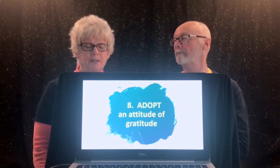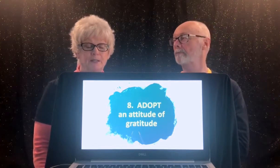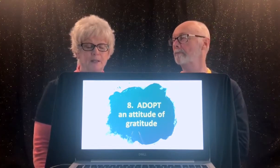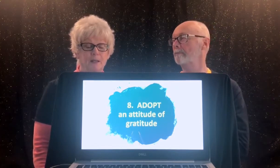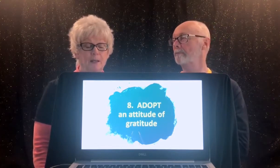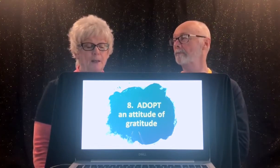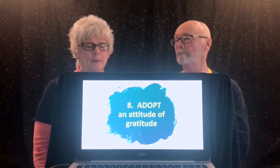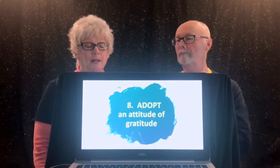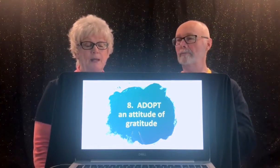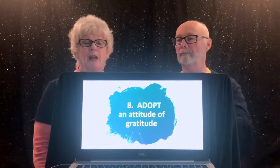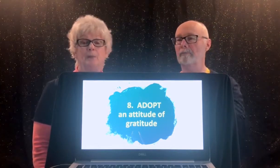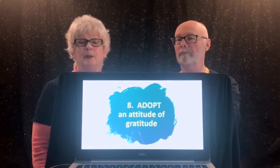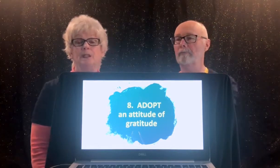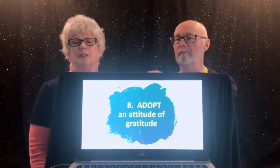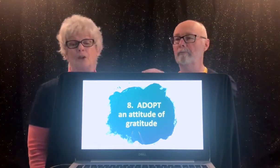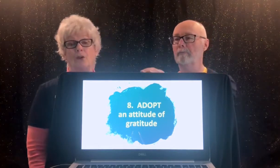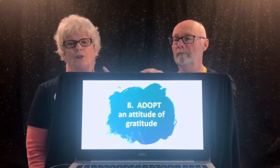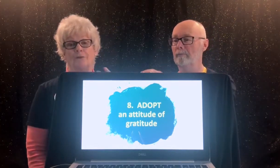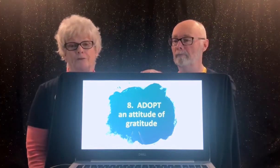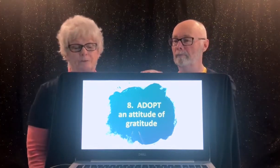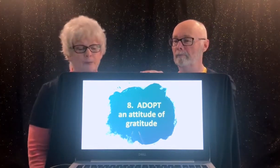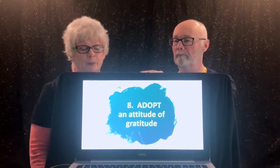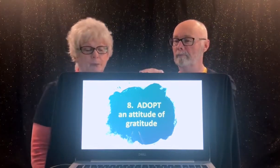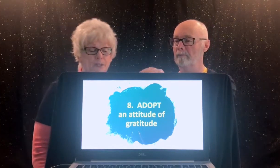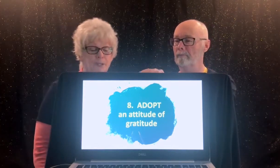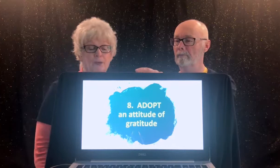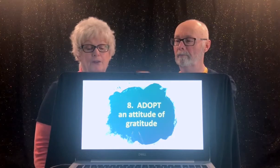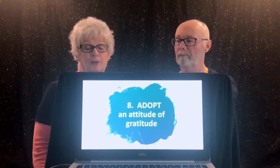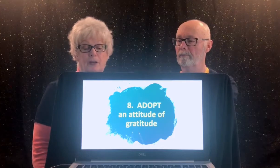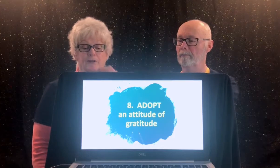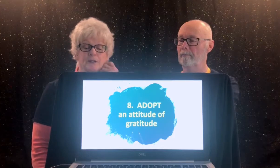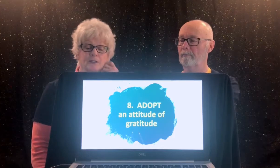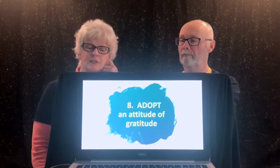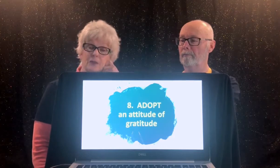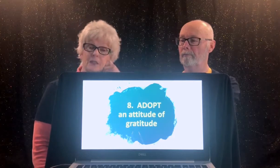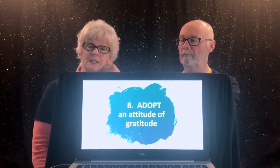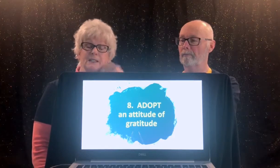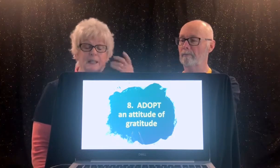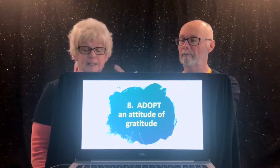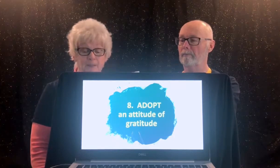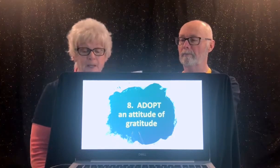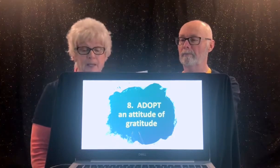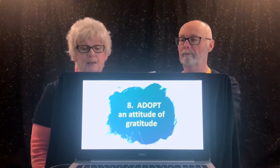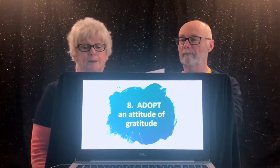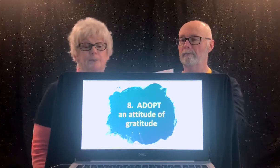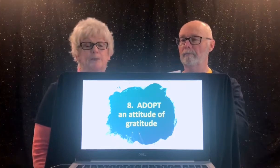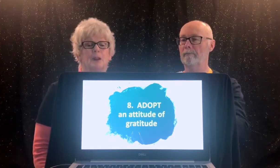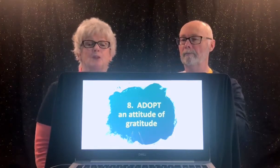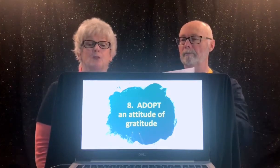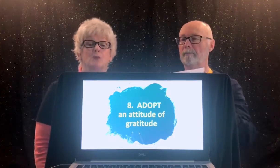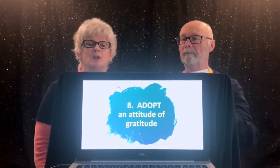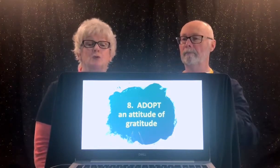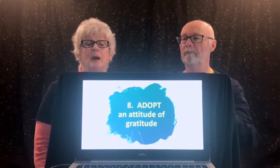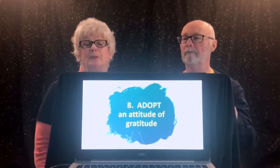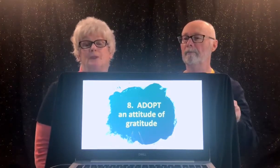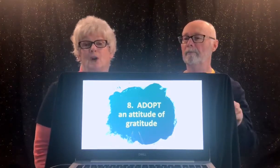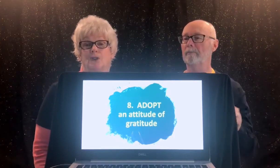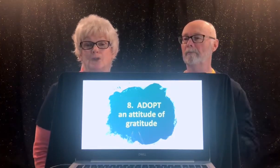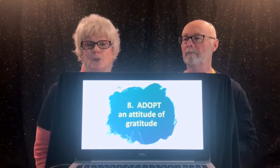process, and it helped me to know that the prisoner that forgiveness frees is me. We dropped the lawsuit when